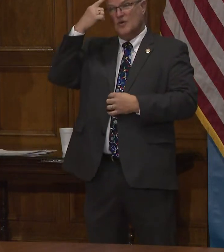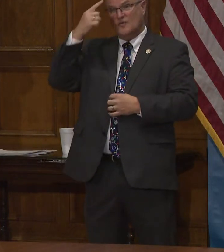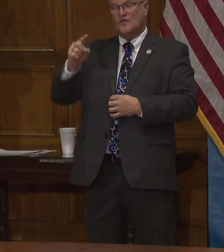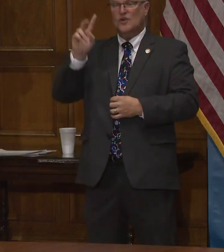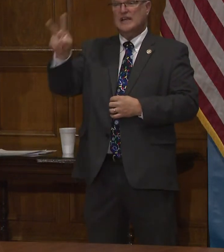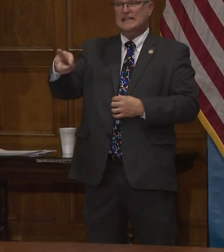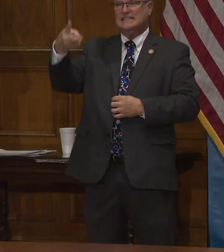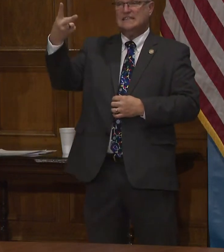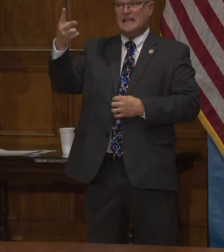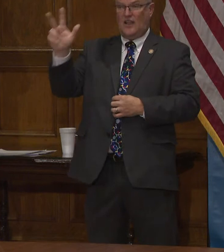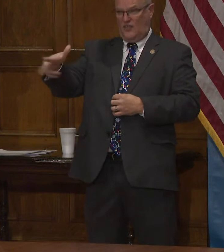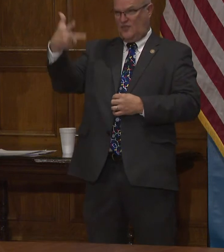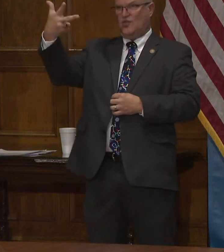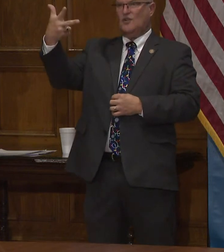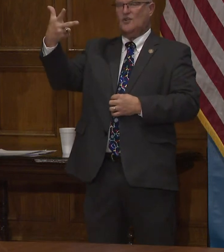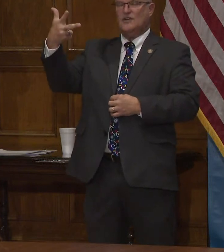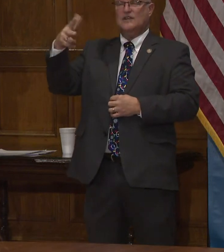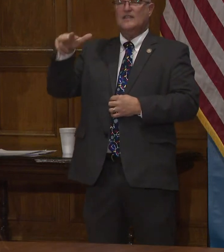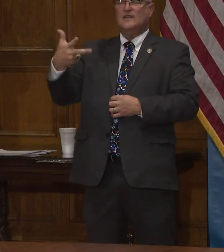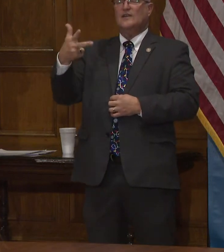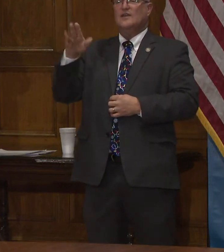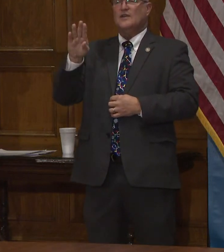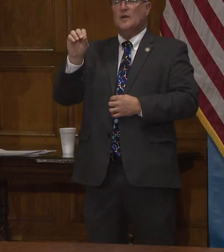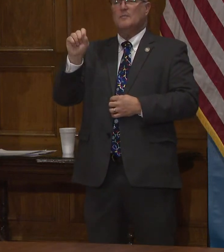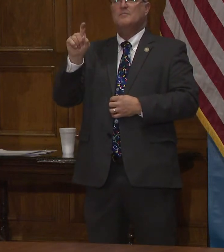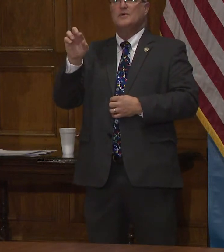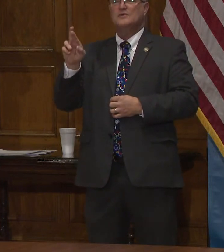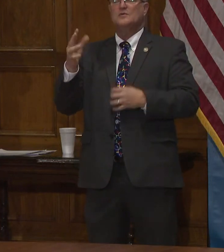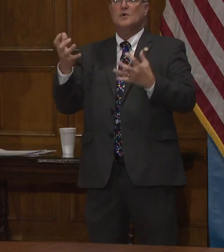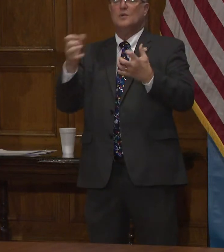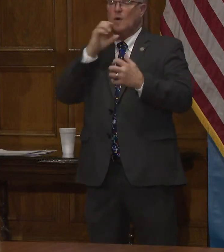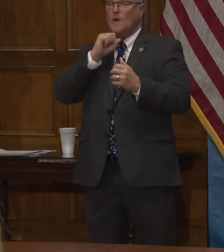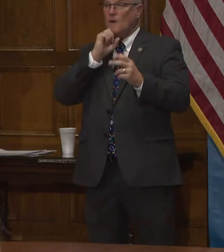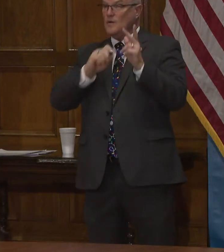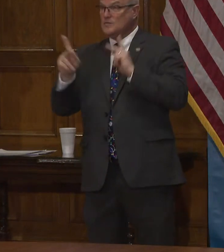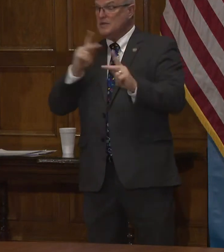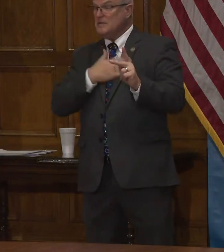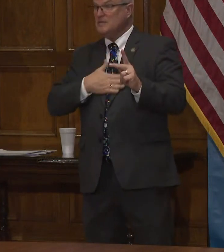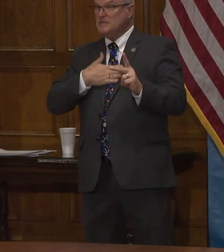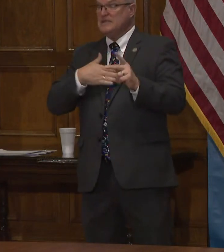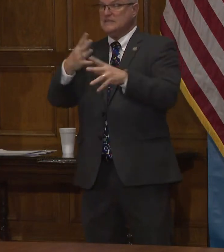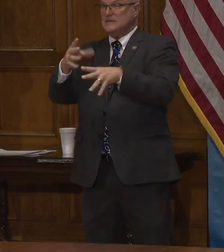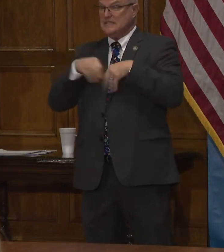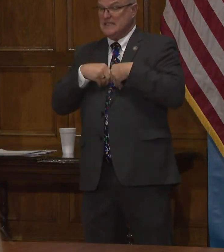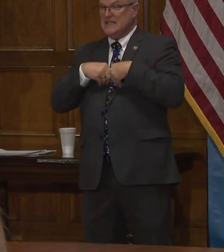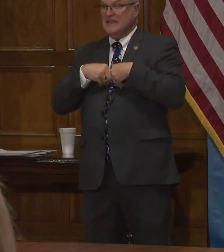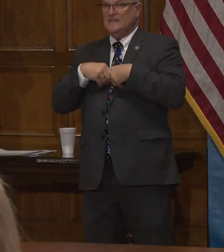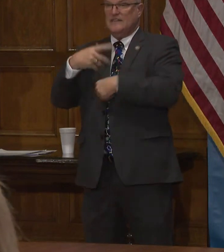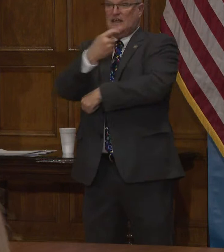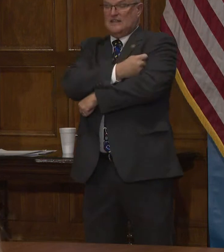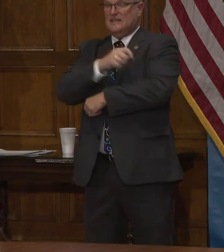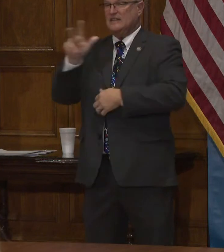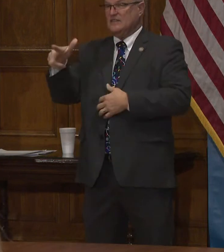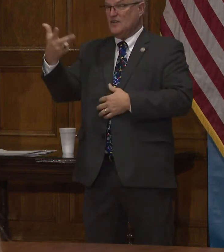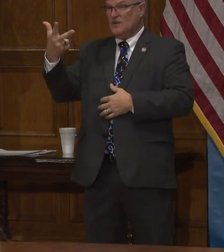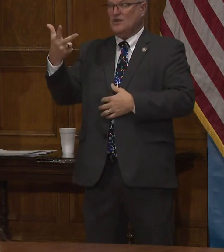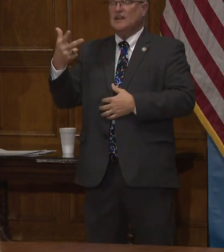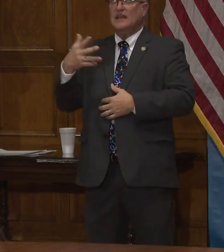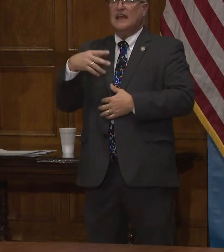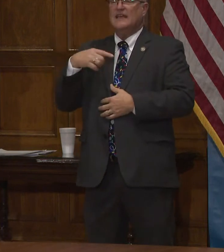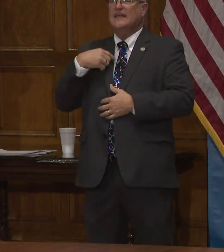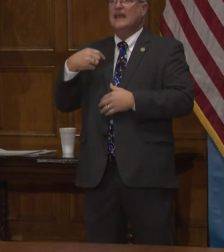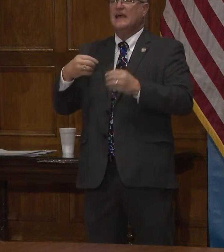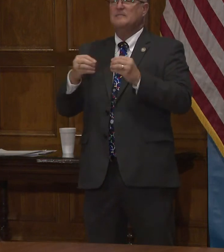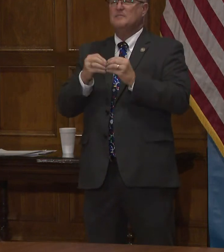a booster dose. We want the elderly to please receive that vaccine because they're the ones that are breaking through in